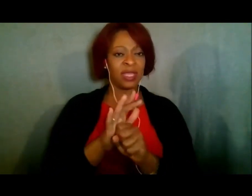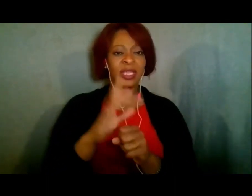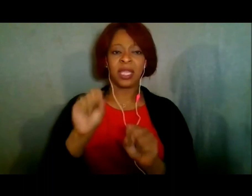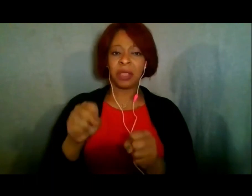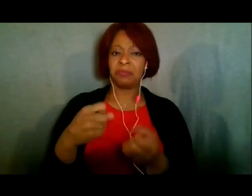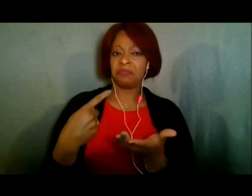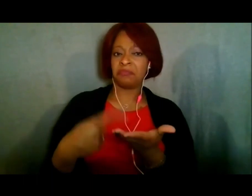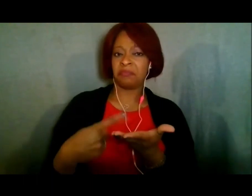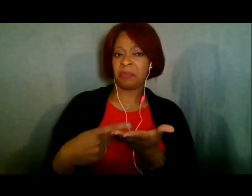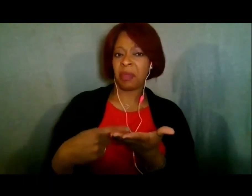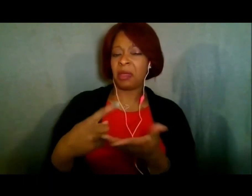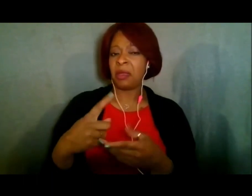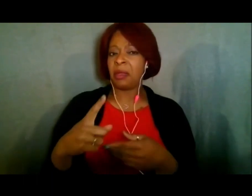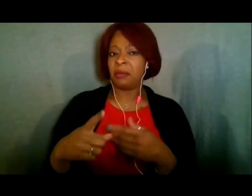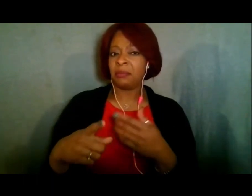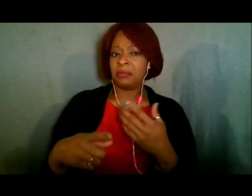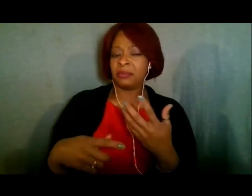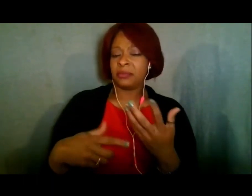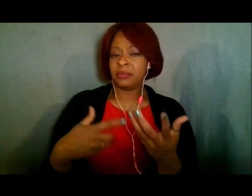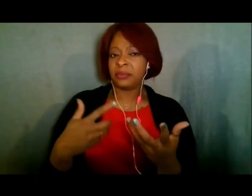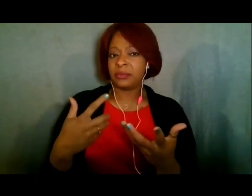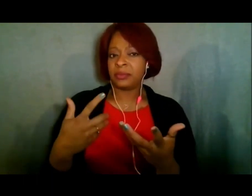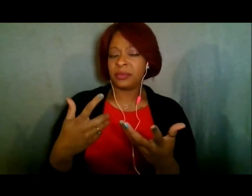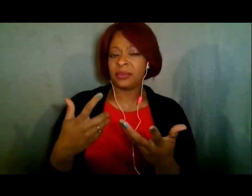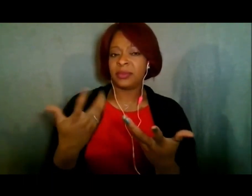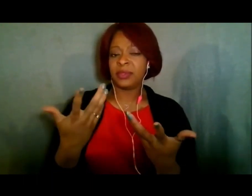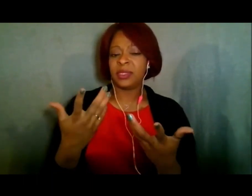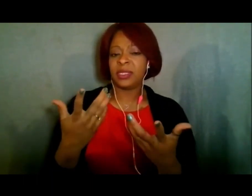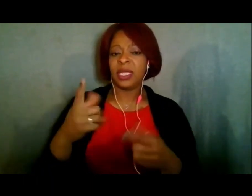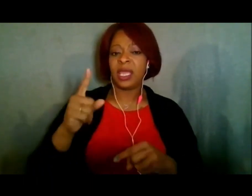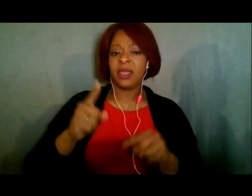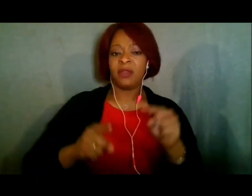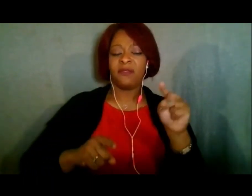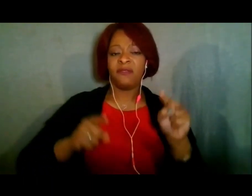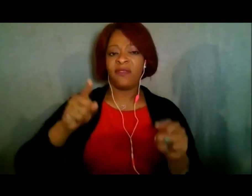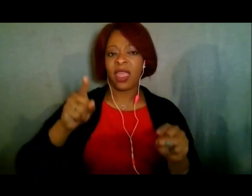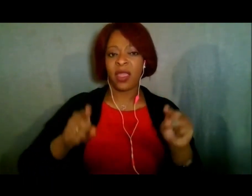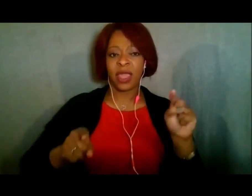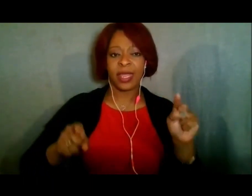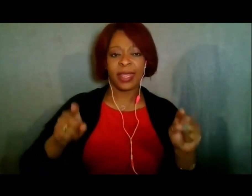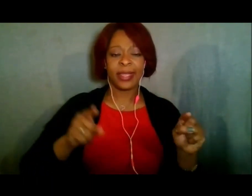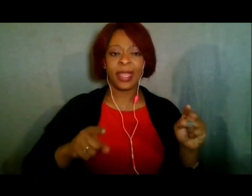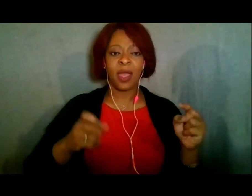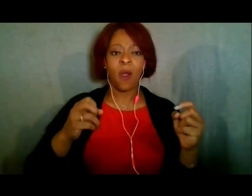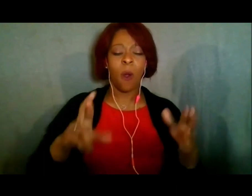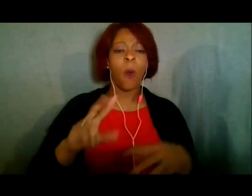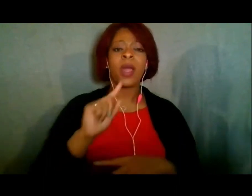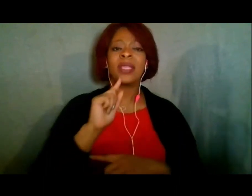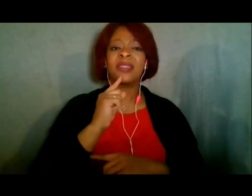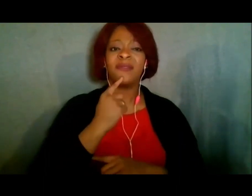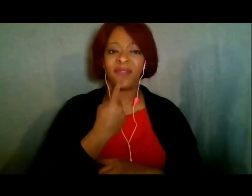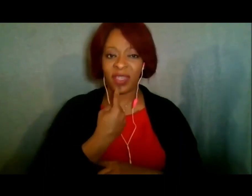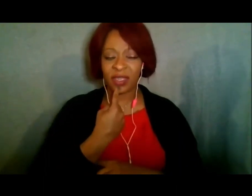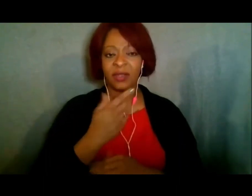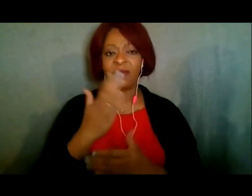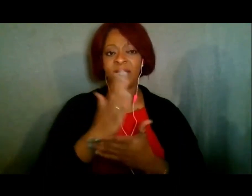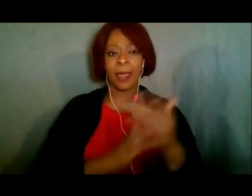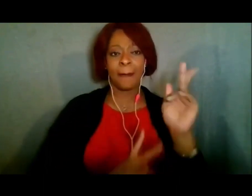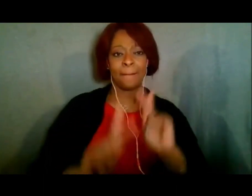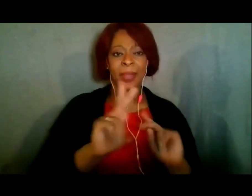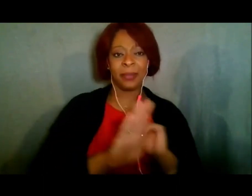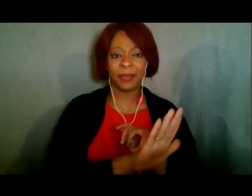bit to the varying lengths or severities of the illness for different people and what some